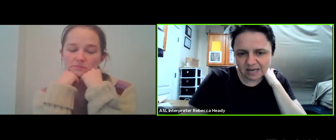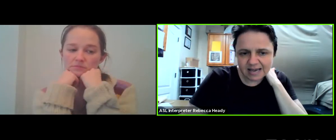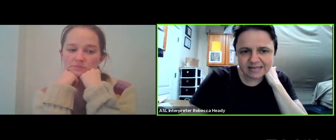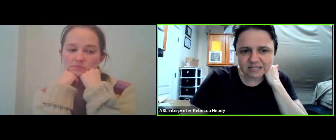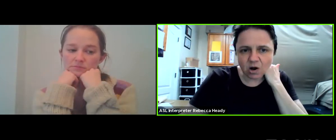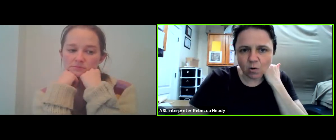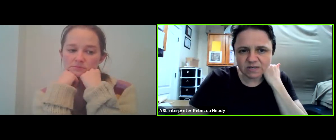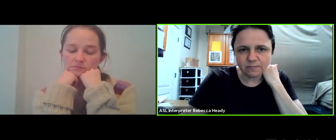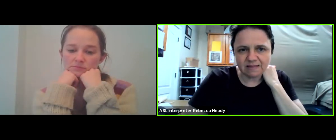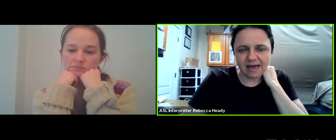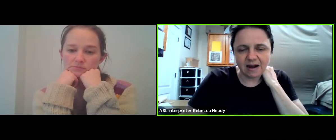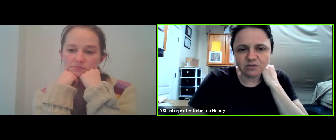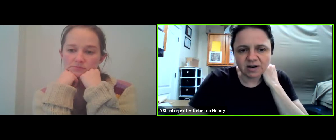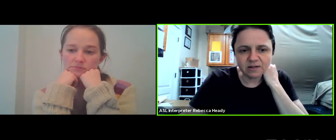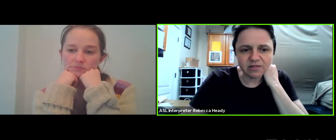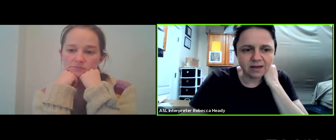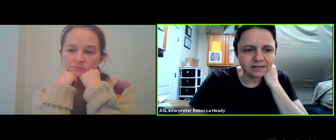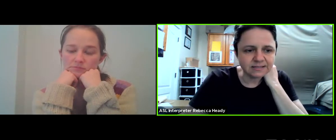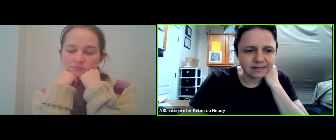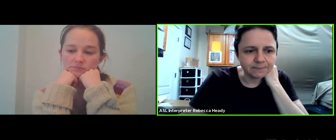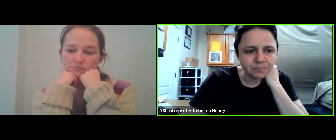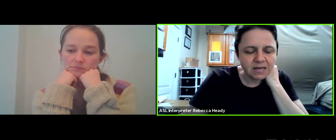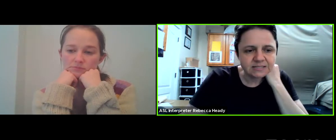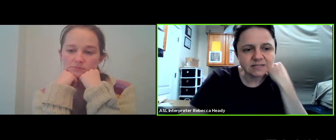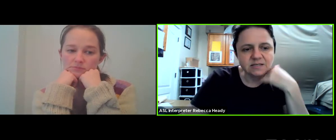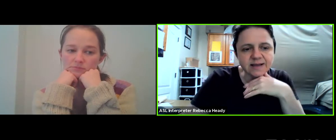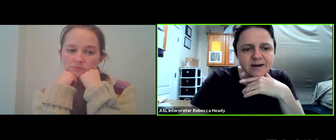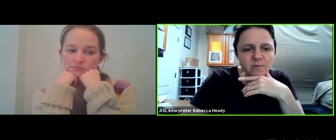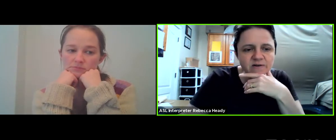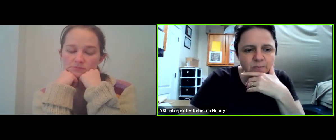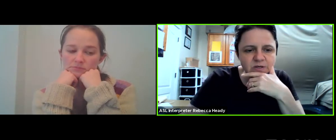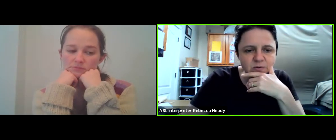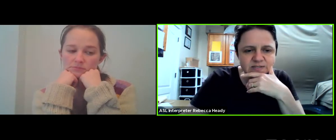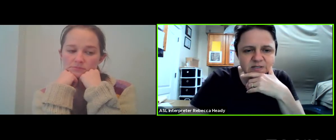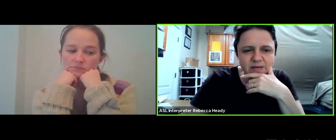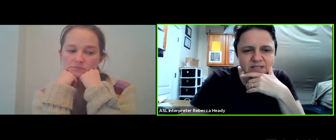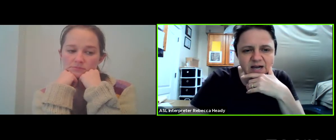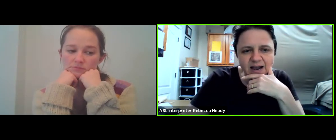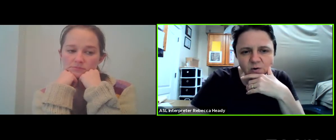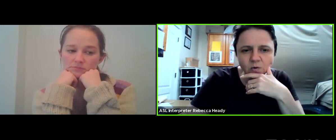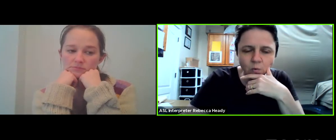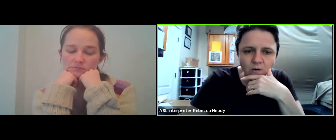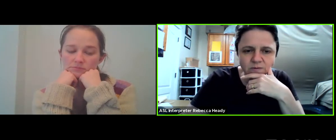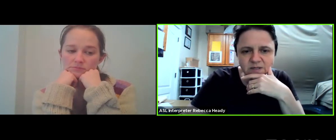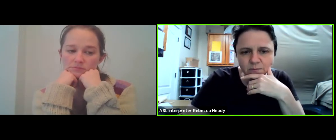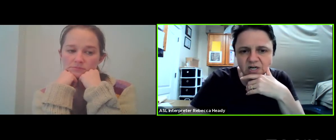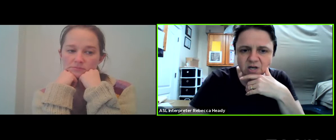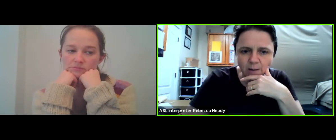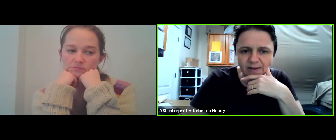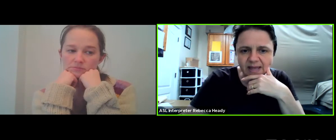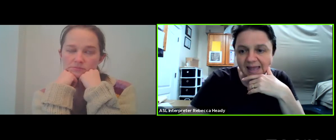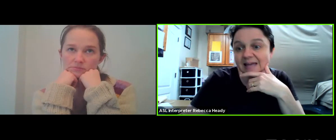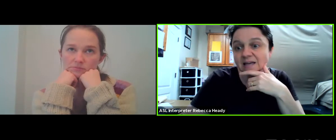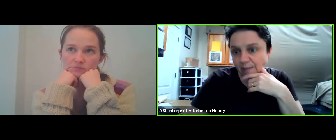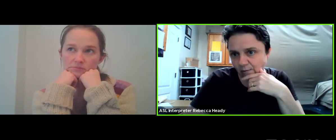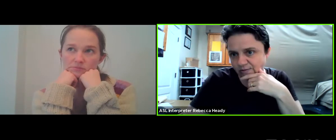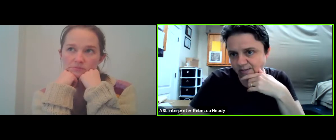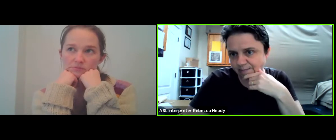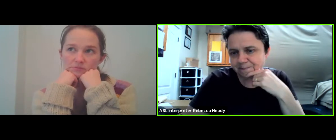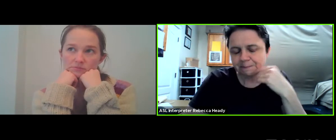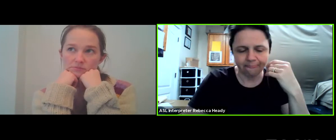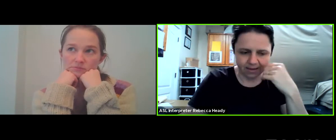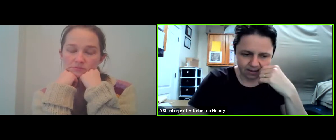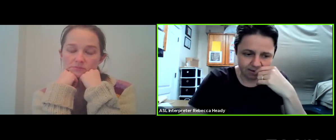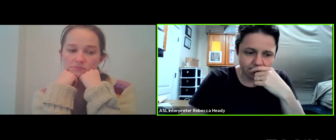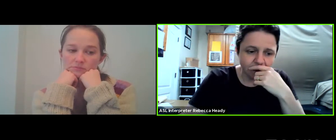because it doesn't always mean that. I'm trying to think, let's see. It says the sign above can be used to mean title, quote, subject, topic, and about.